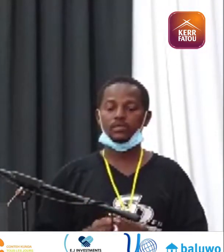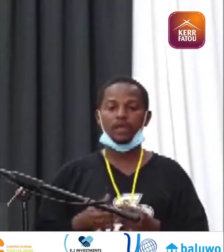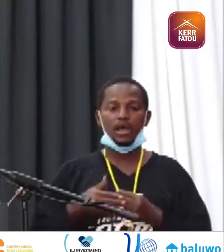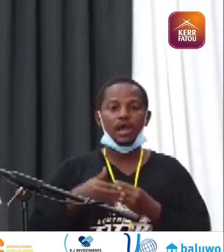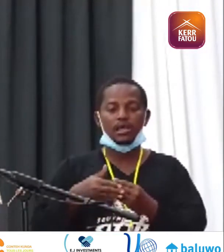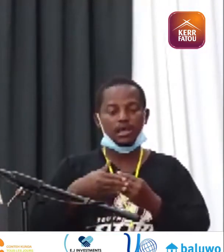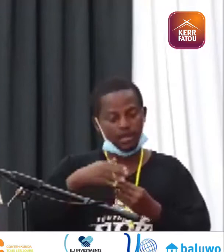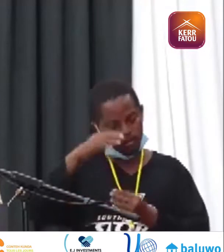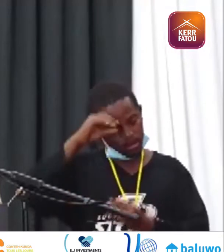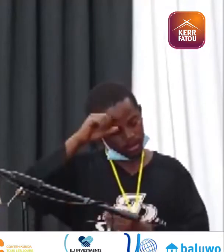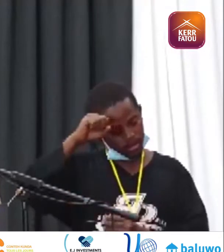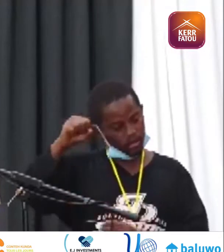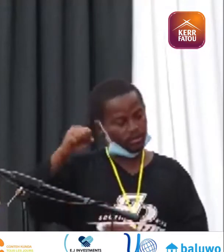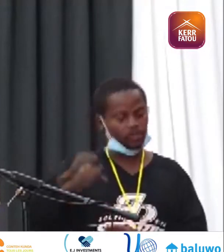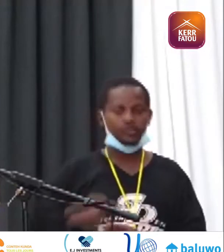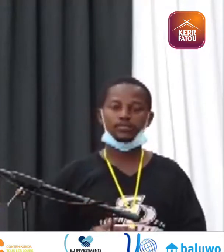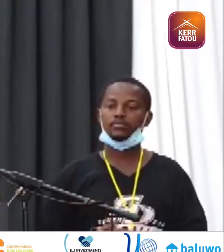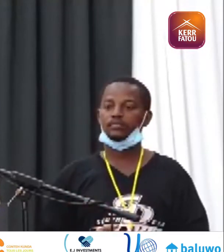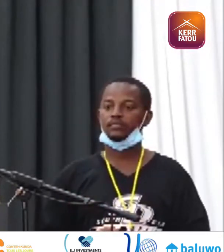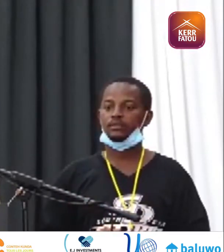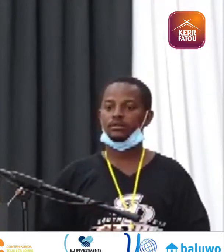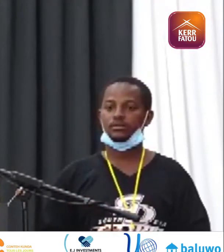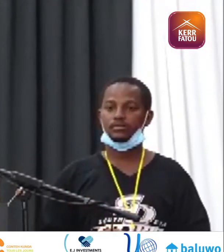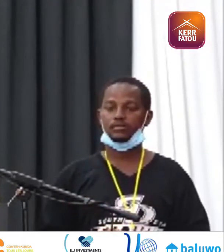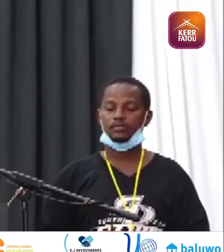Acting President,